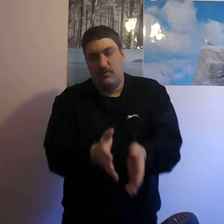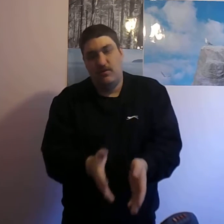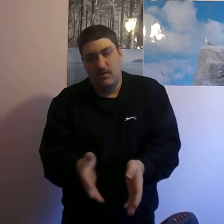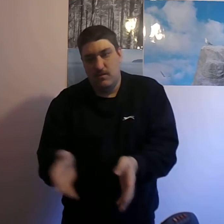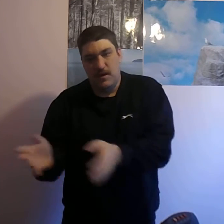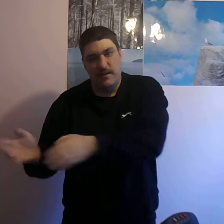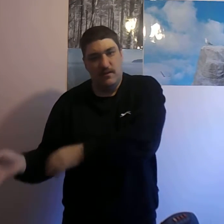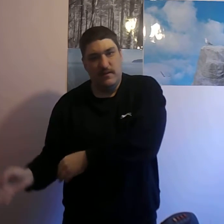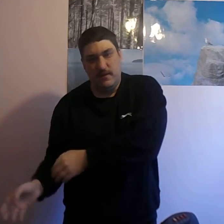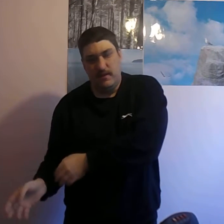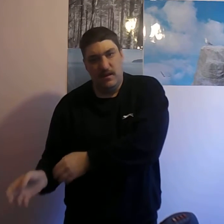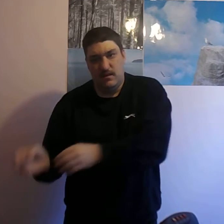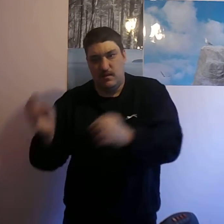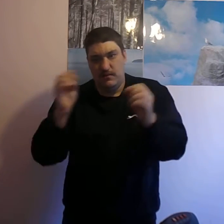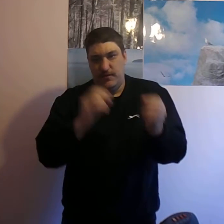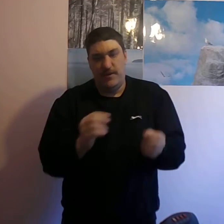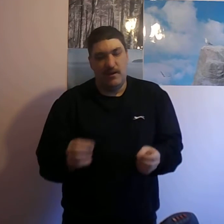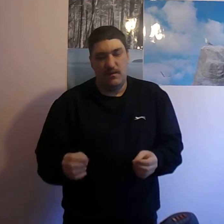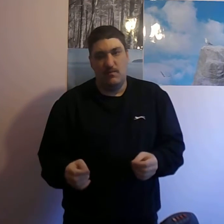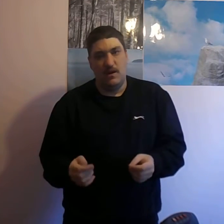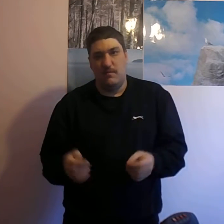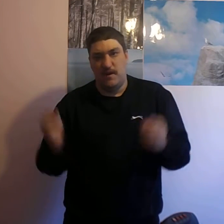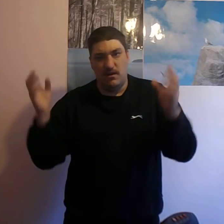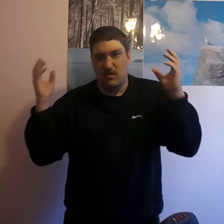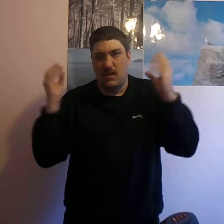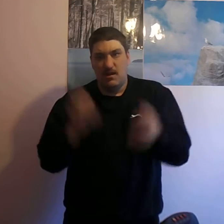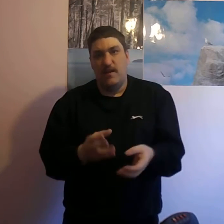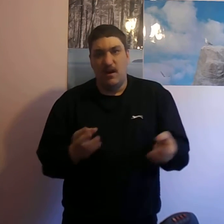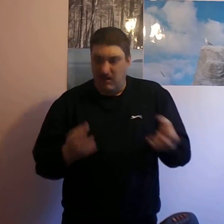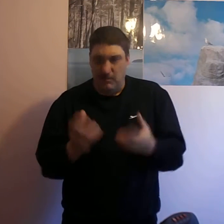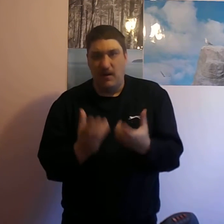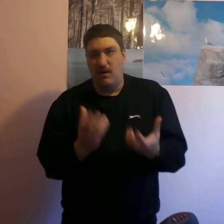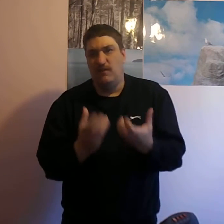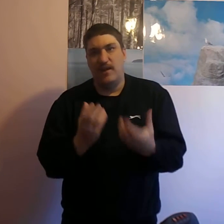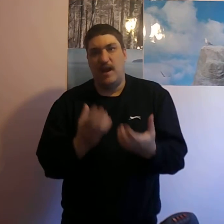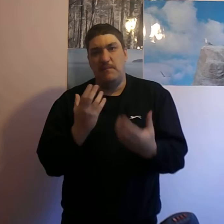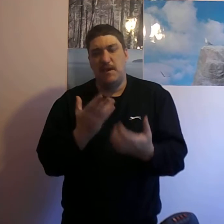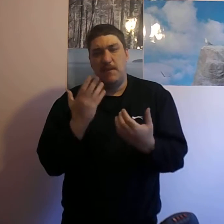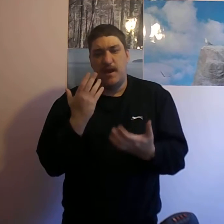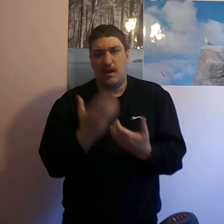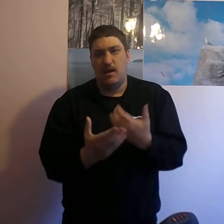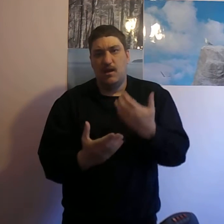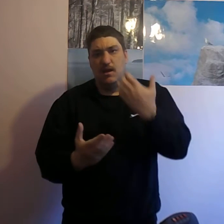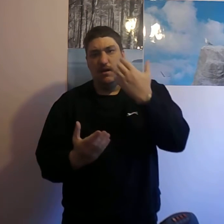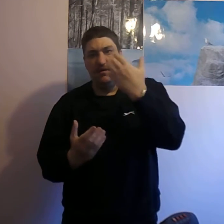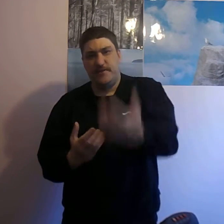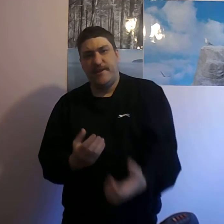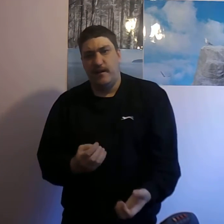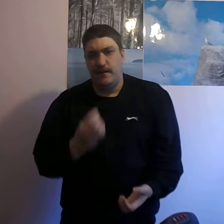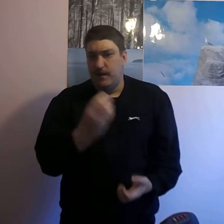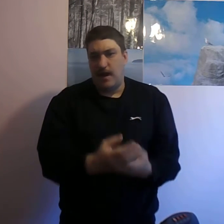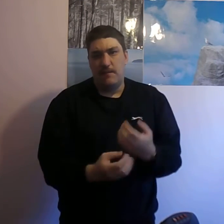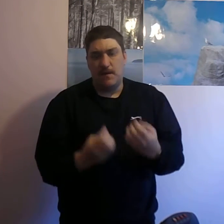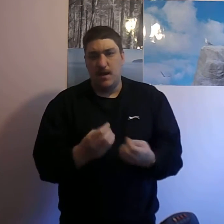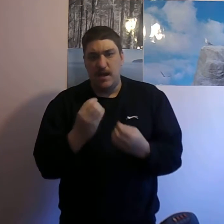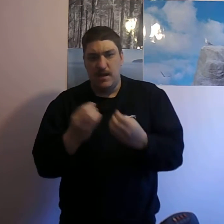talk about these things as well, because they are a part of the game. They make understanding the game